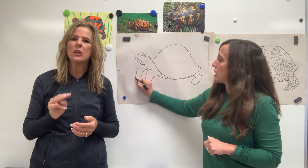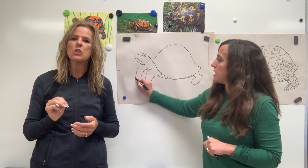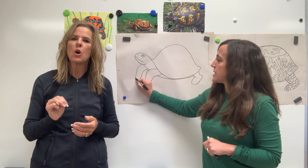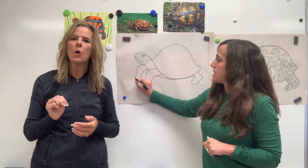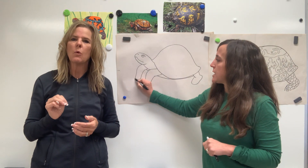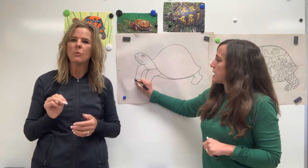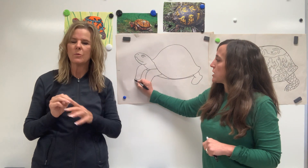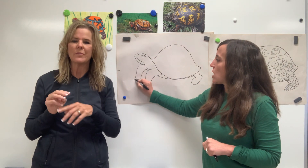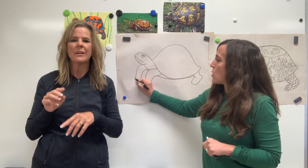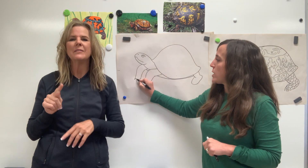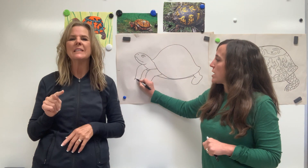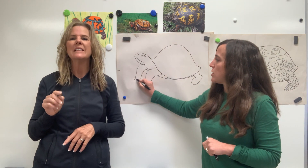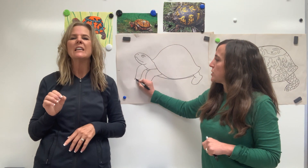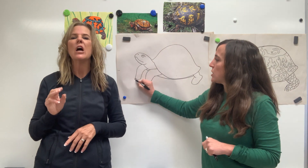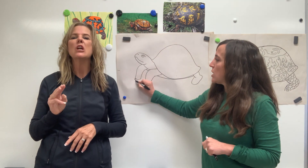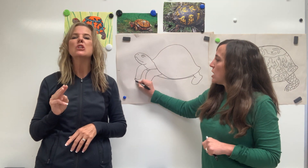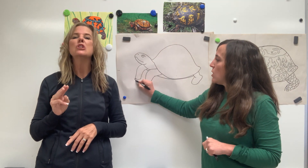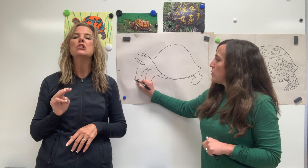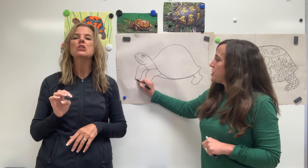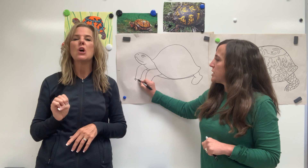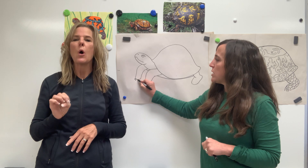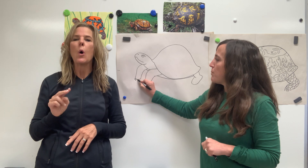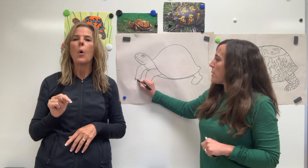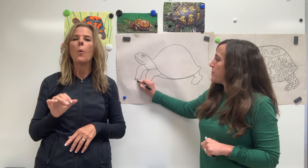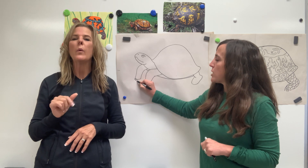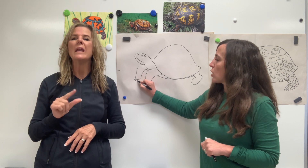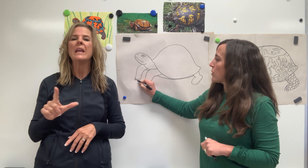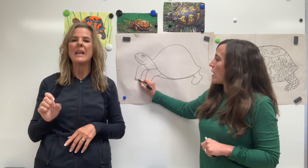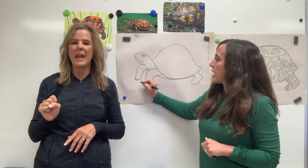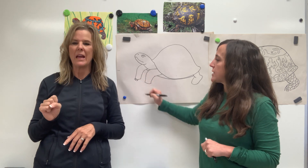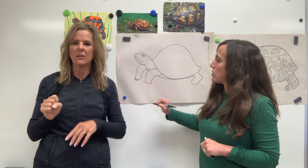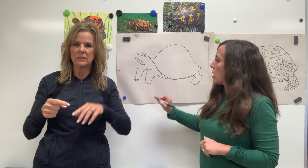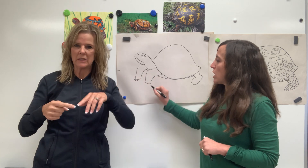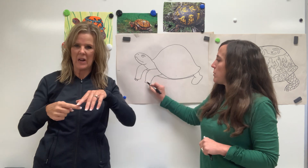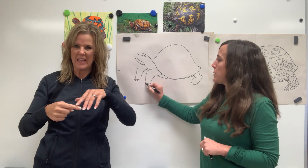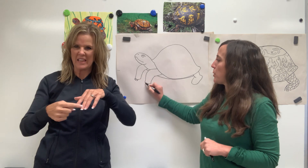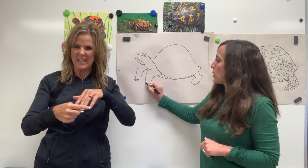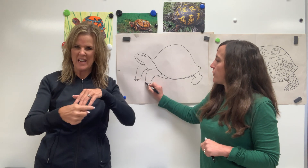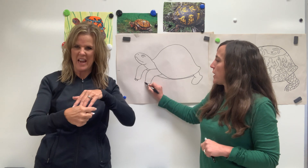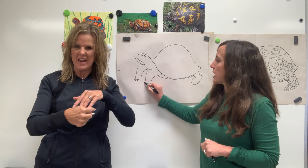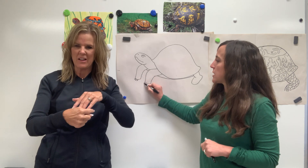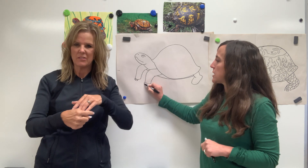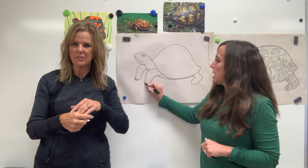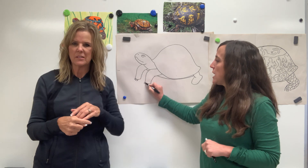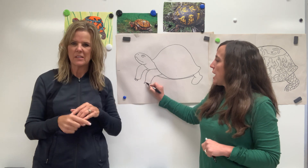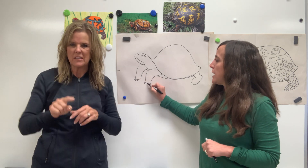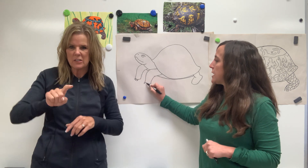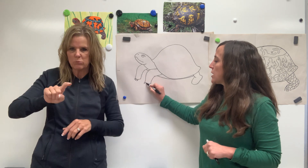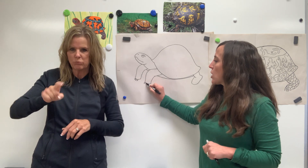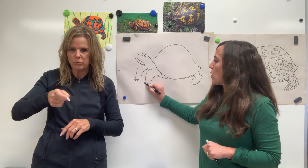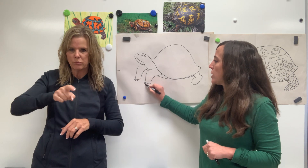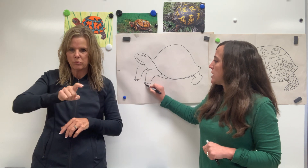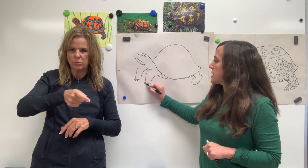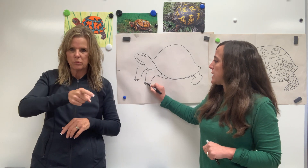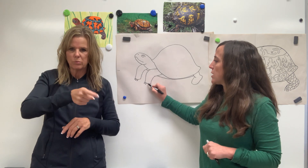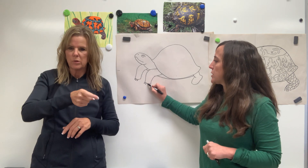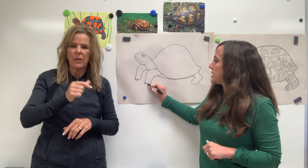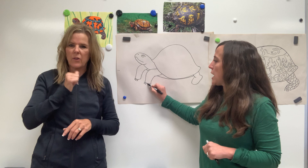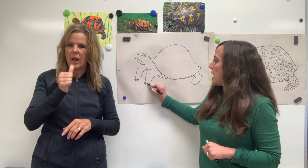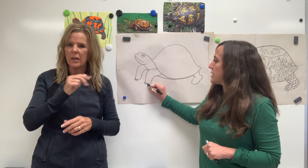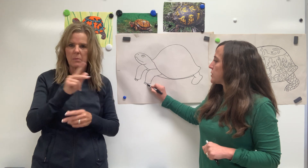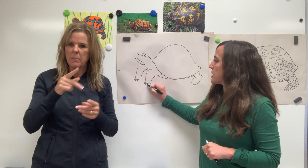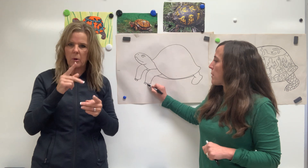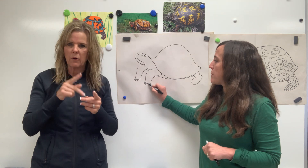those good digging toenails with just little bumpy curve lines. They're not gonna be perfect. He doesn't go and get his